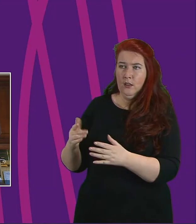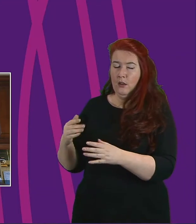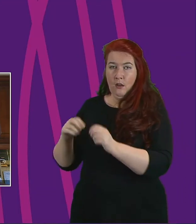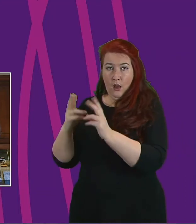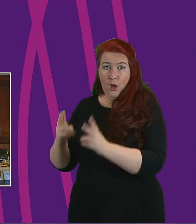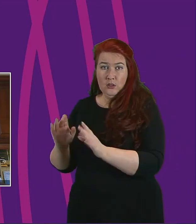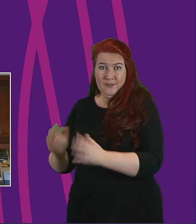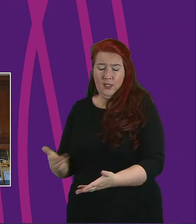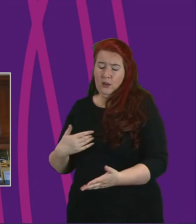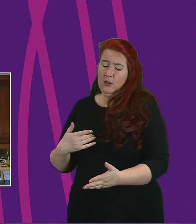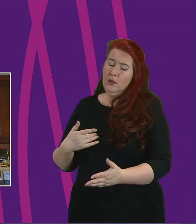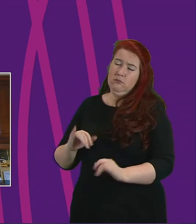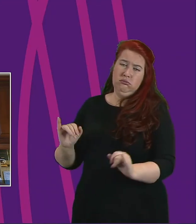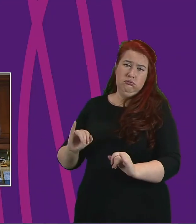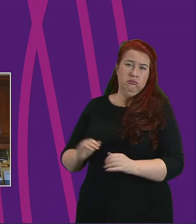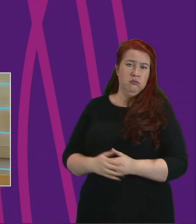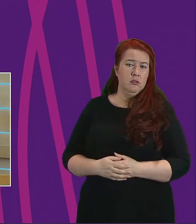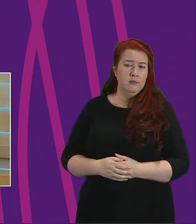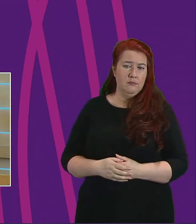invidious position.